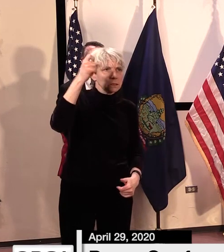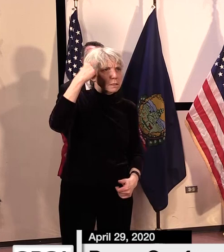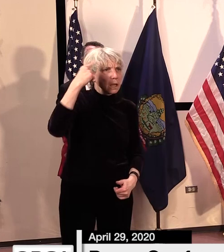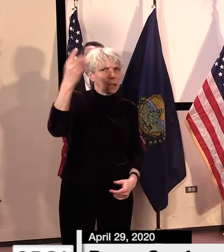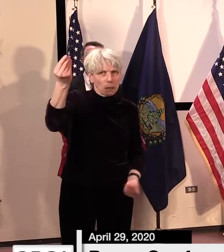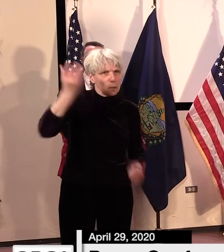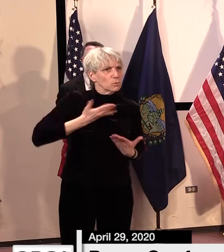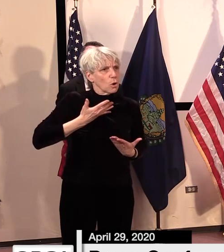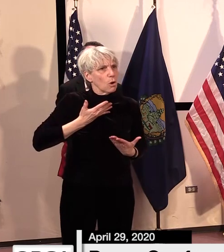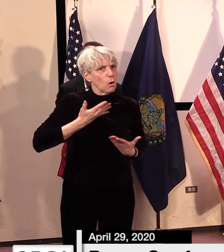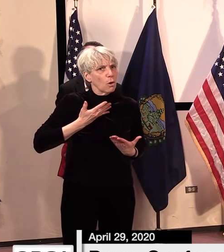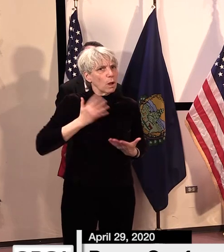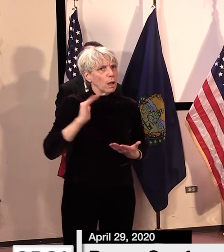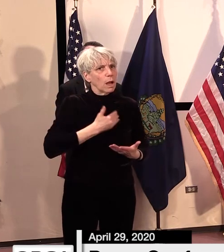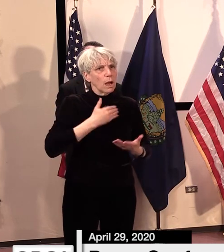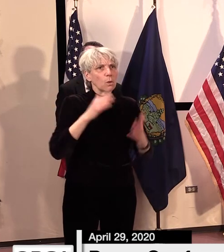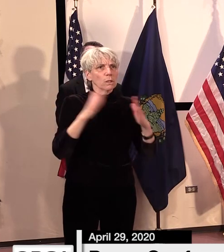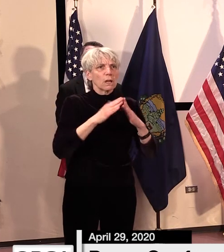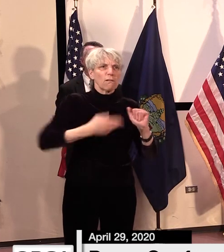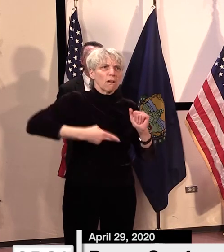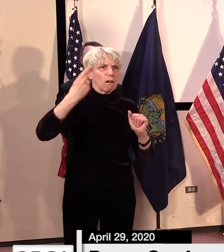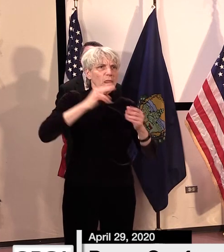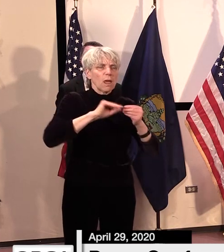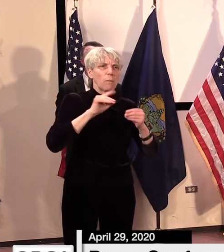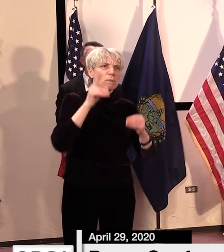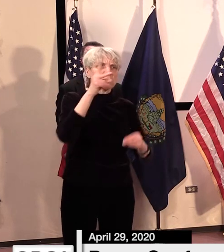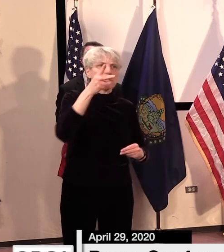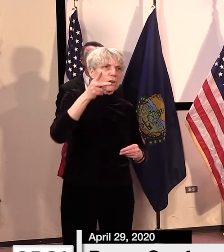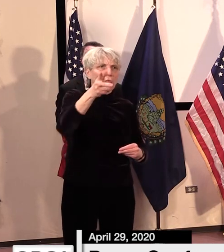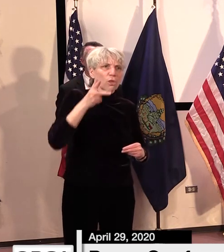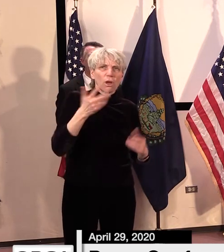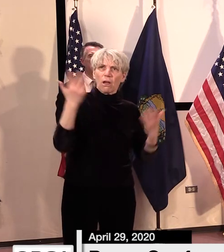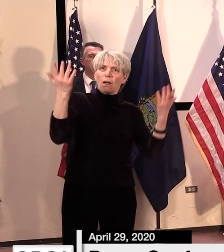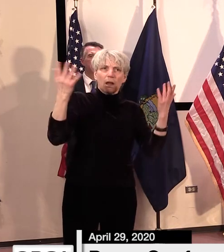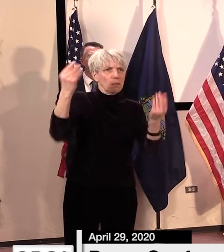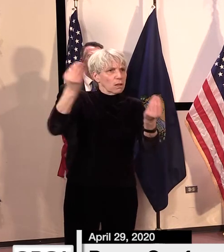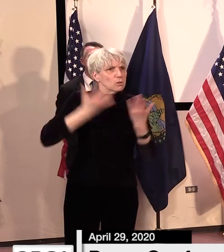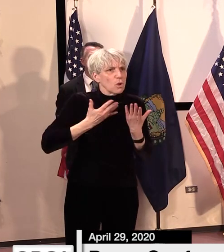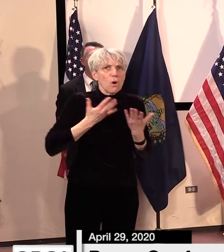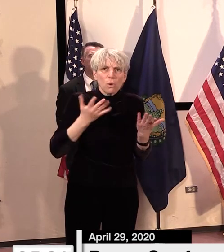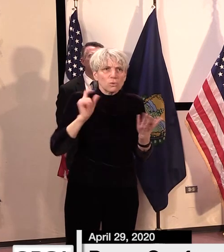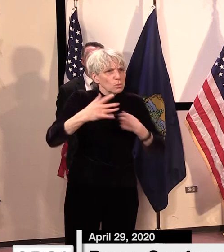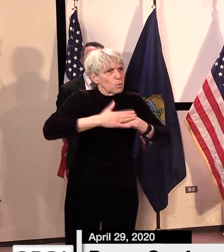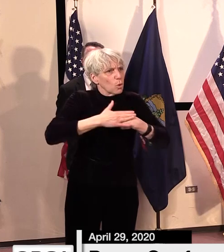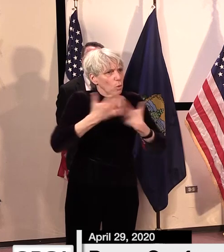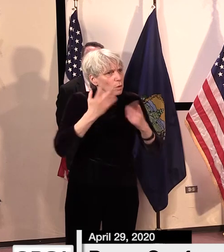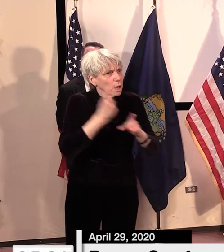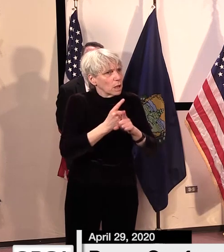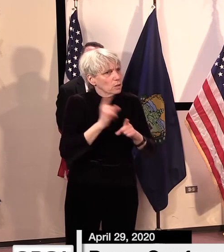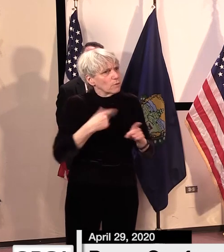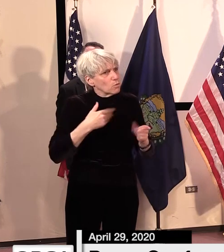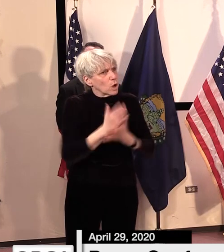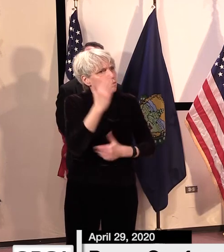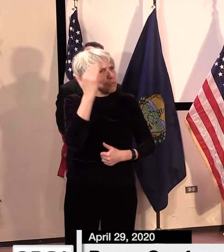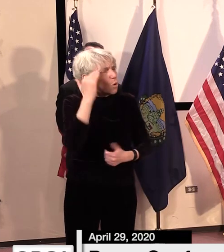when there's a major number in their community? Right. That's all I'm asking. No, absolutely.